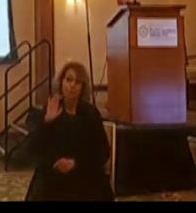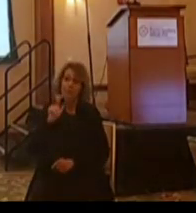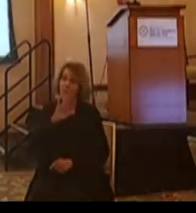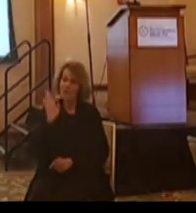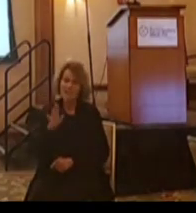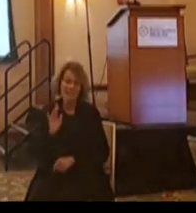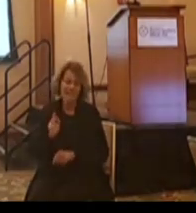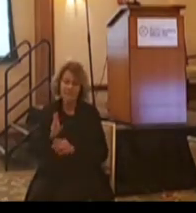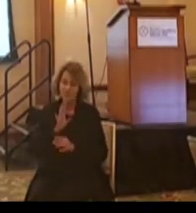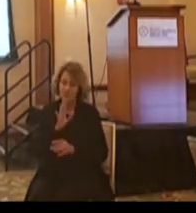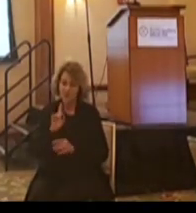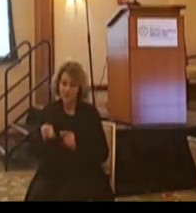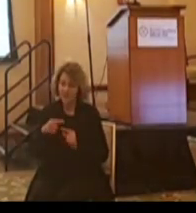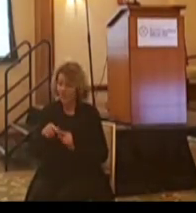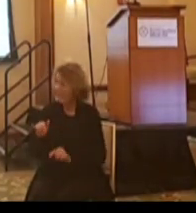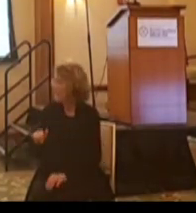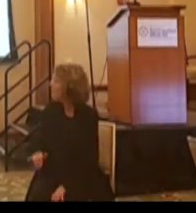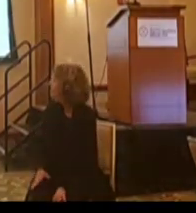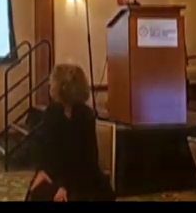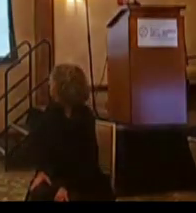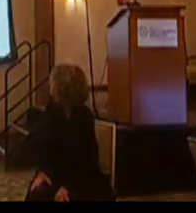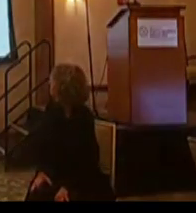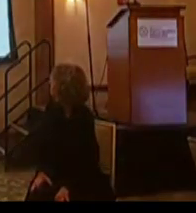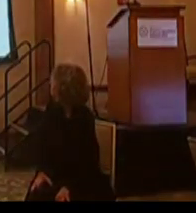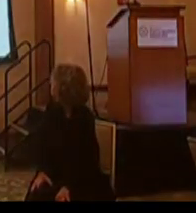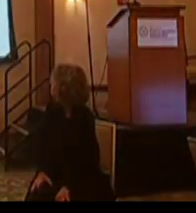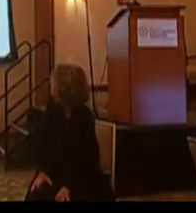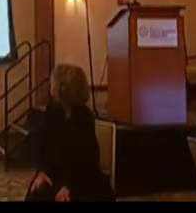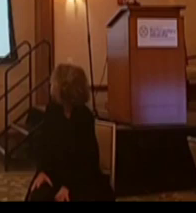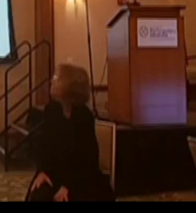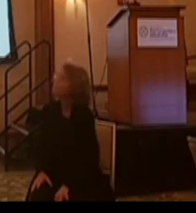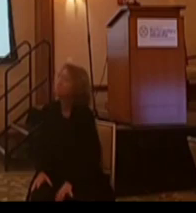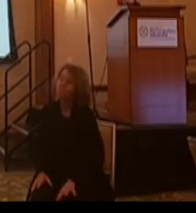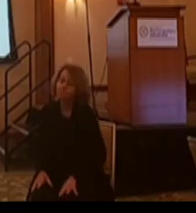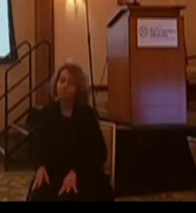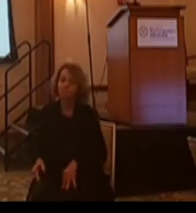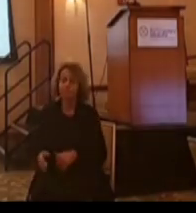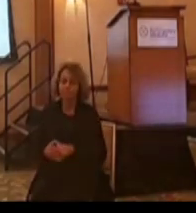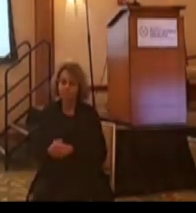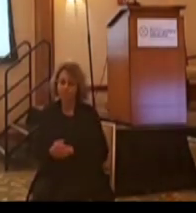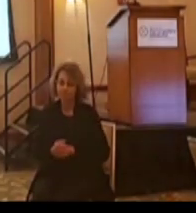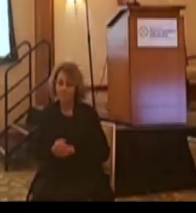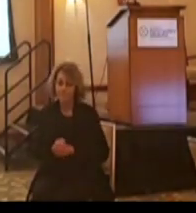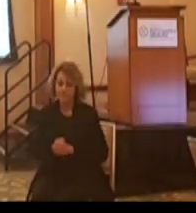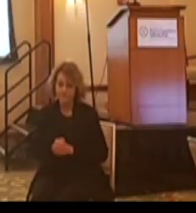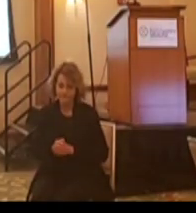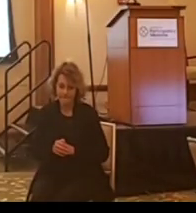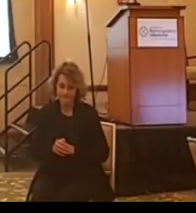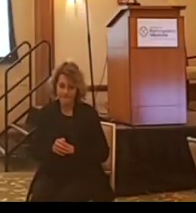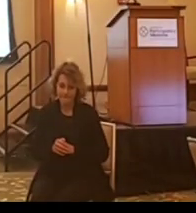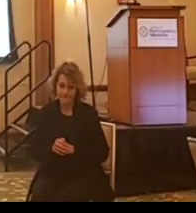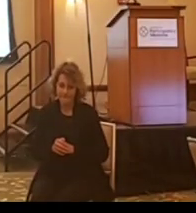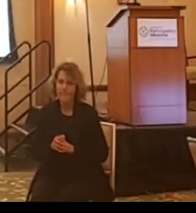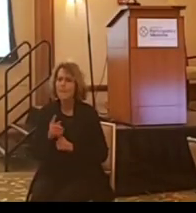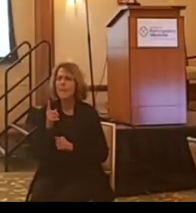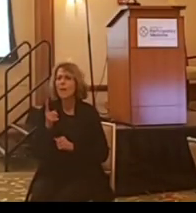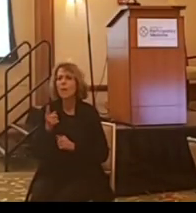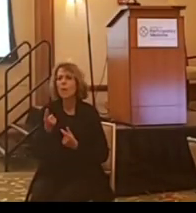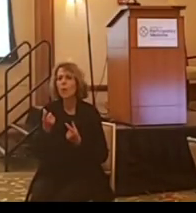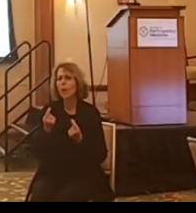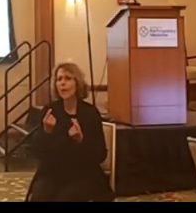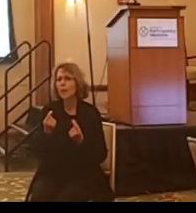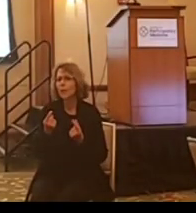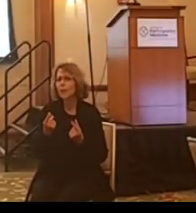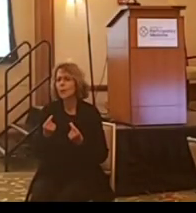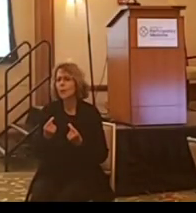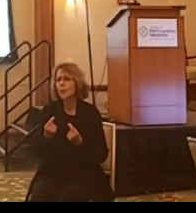Then kind of we've also tried to imagine beyond that. So outside of this exam room, what does it begin to look like